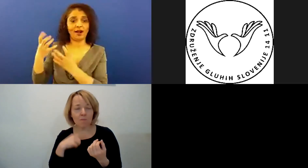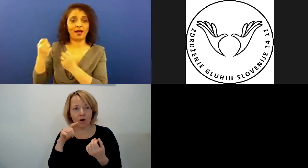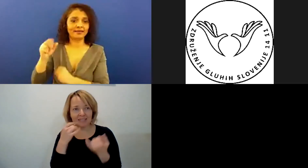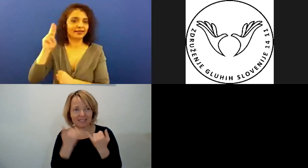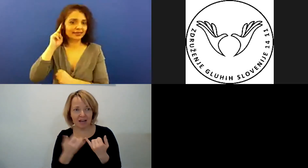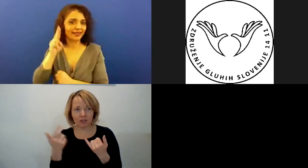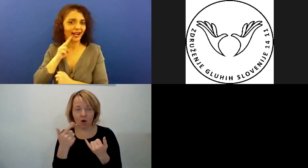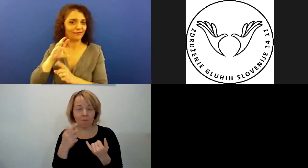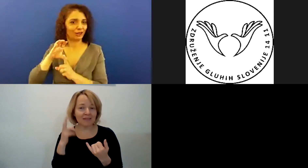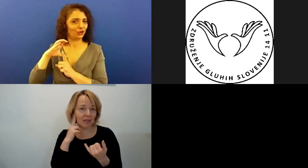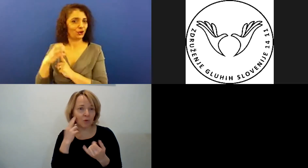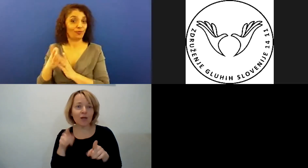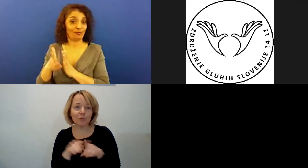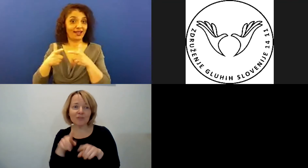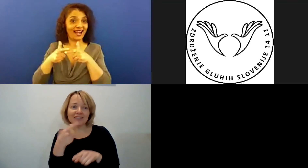I am deaf.